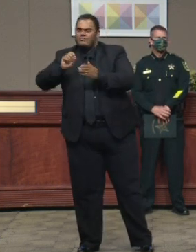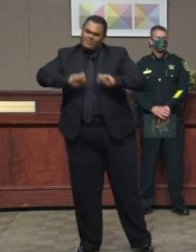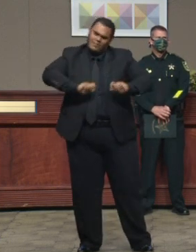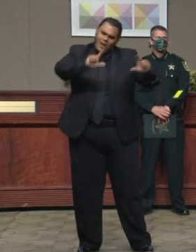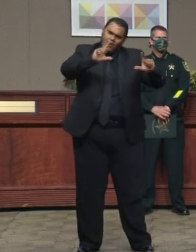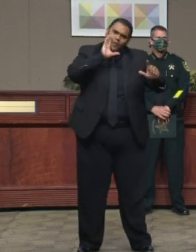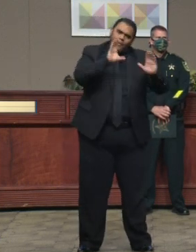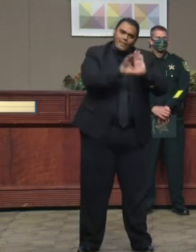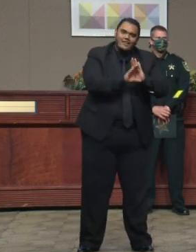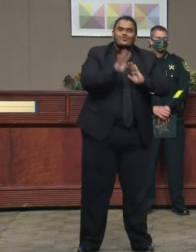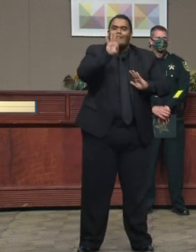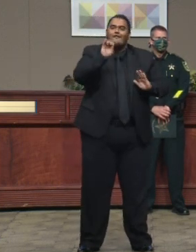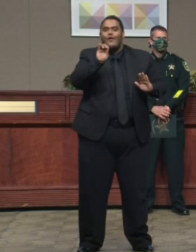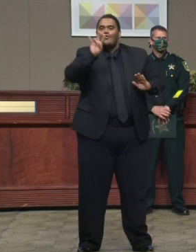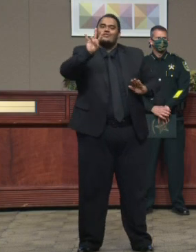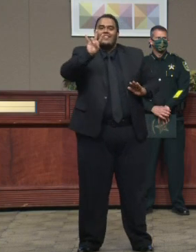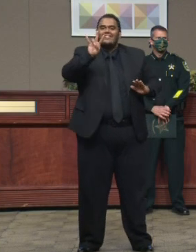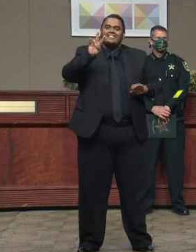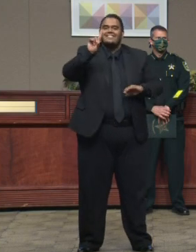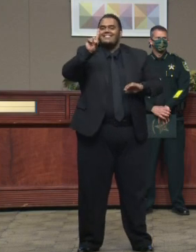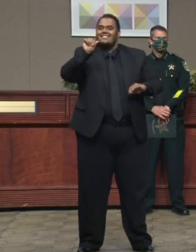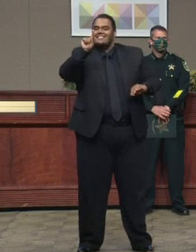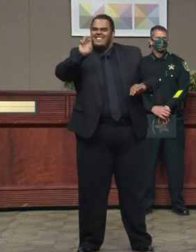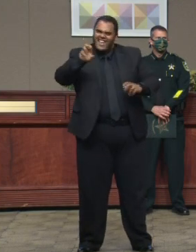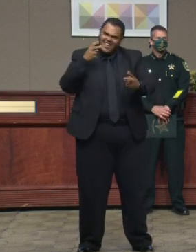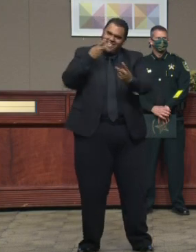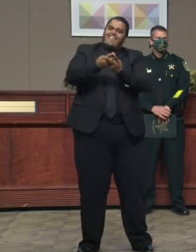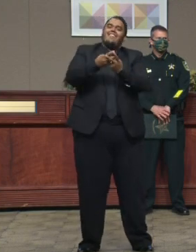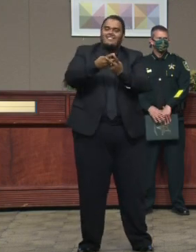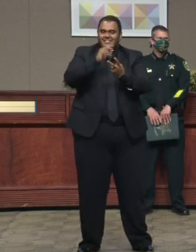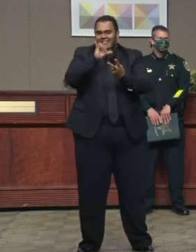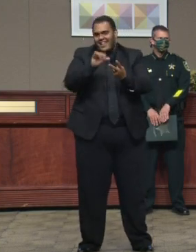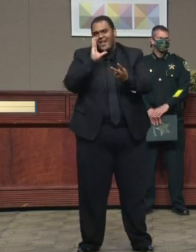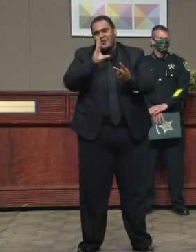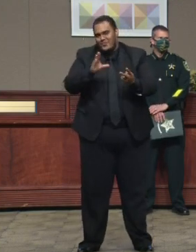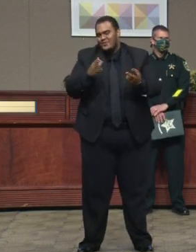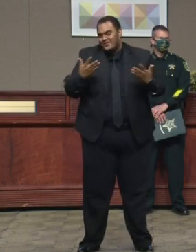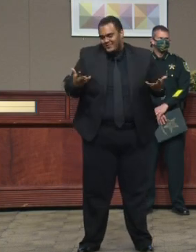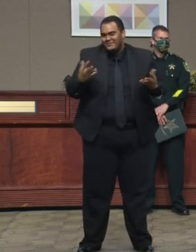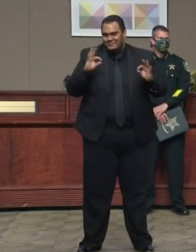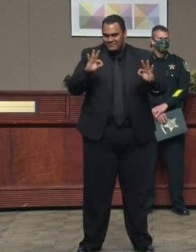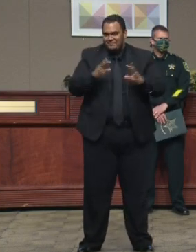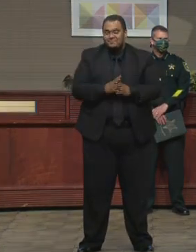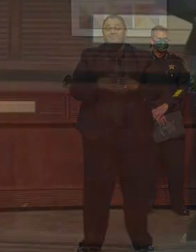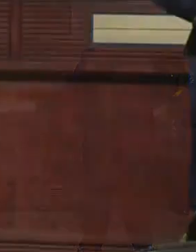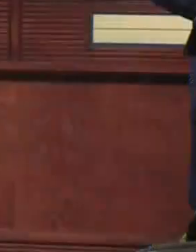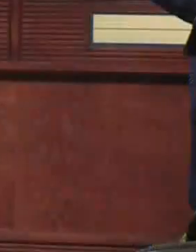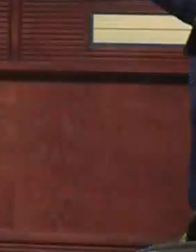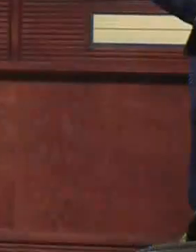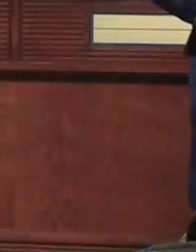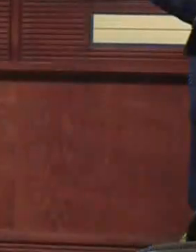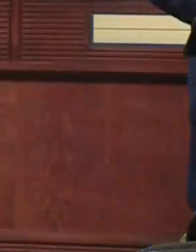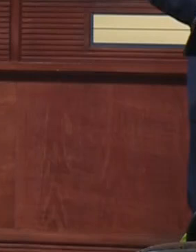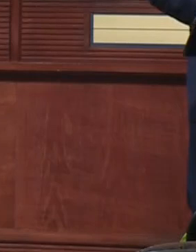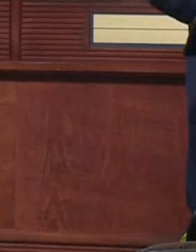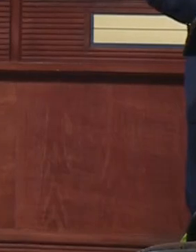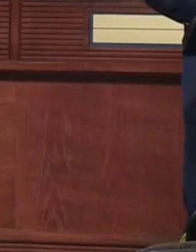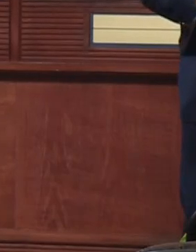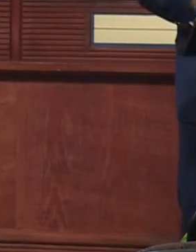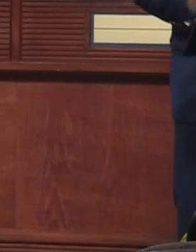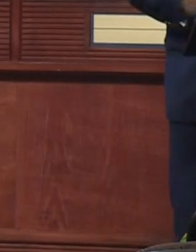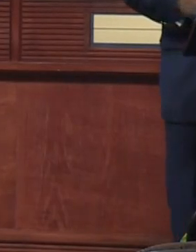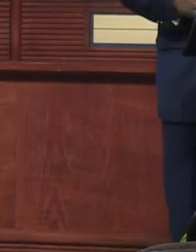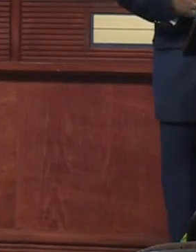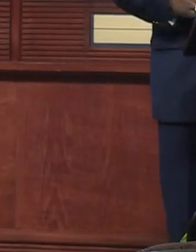407 dates. And so that's the update that I offer at this time. I'm going to turn the microphone over to